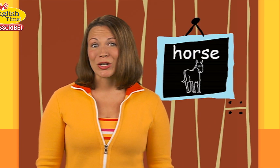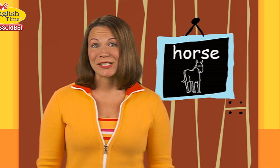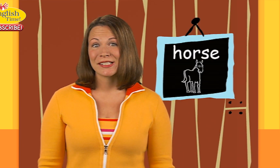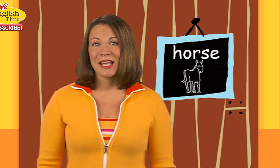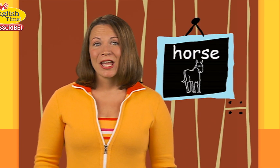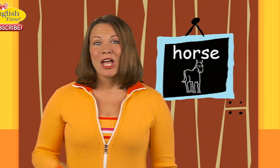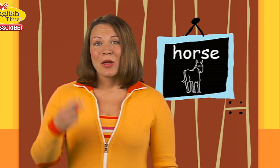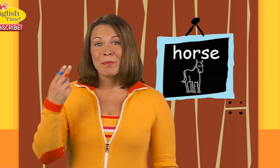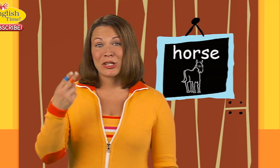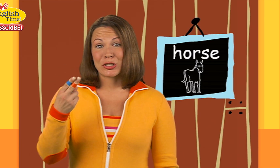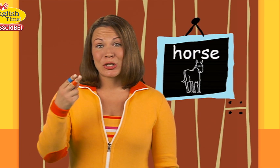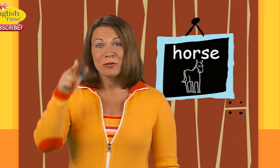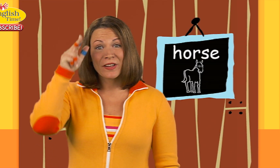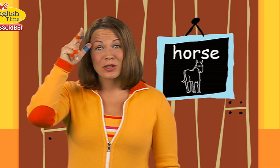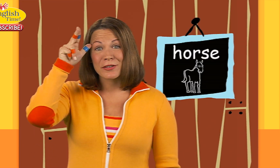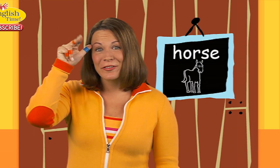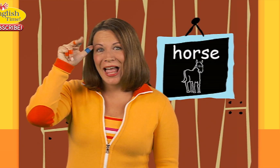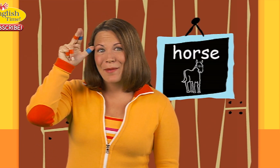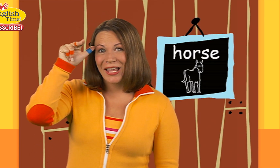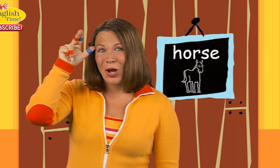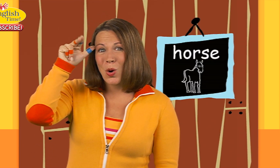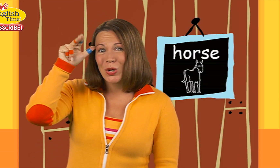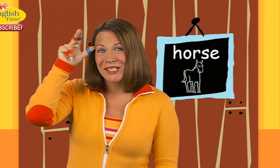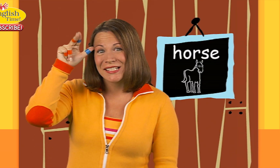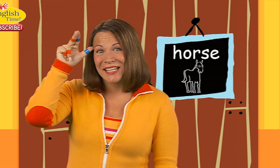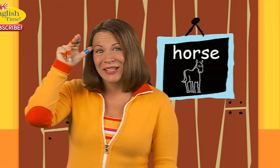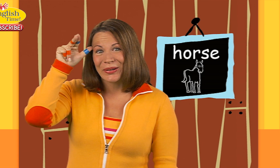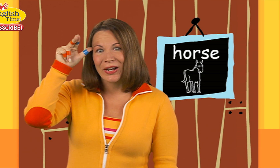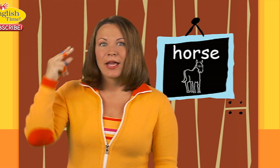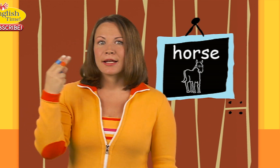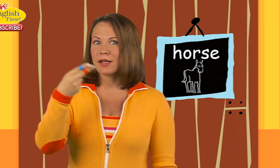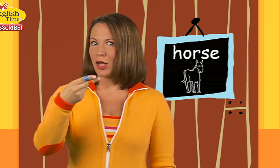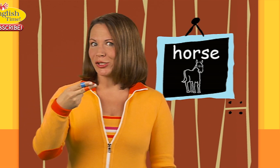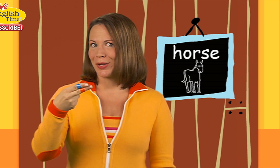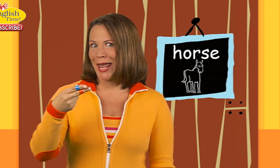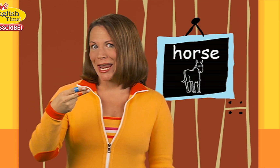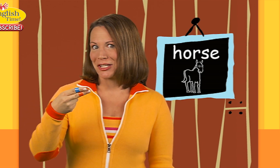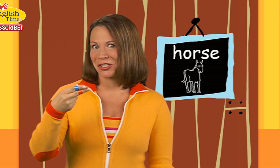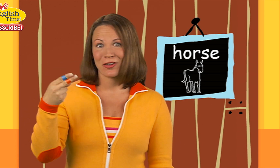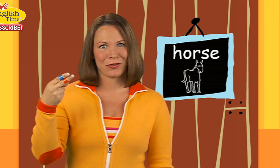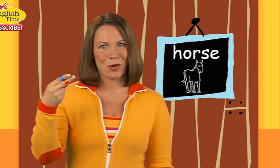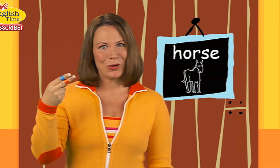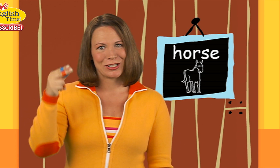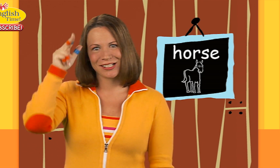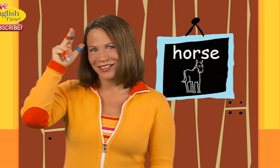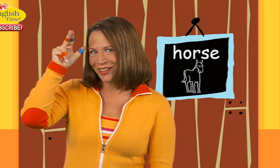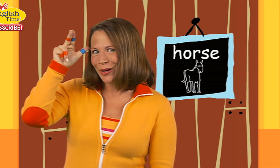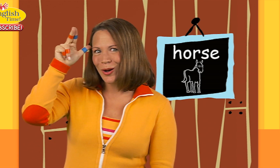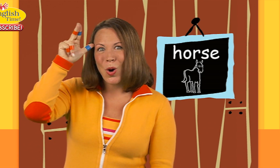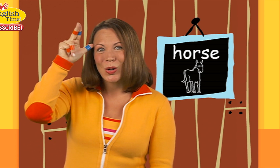Horse. Make your two fingers flap like a horse's ear. It's also an H for horse.